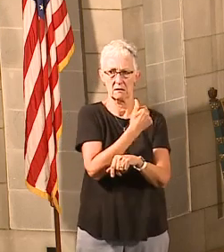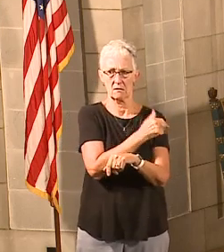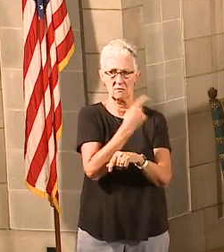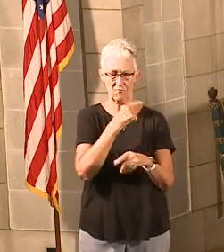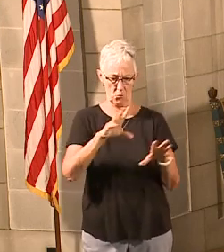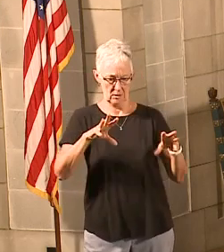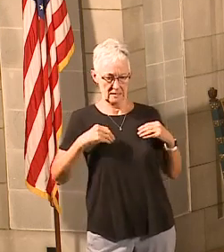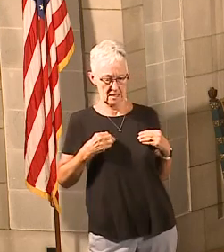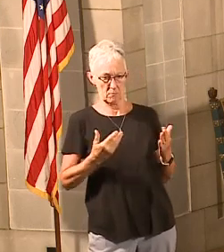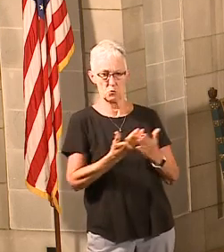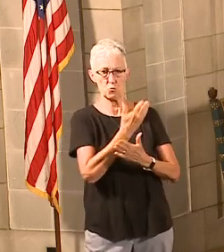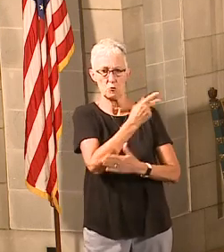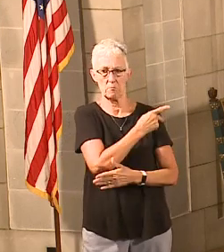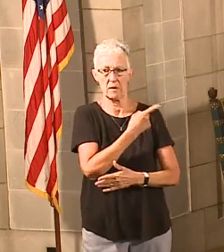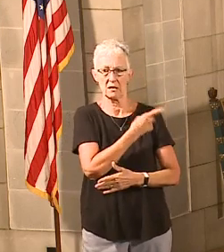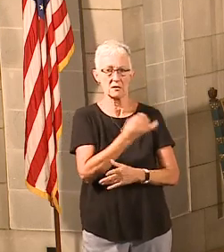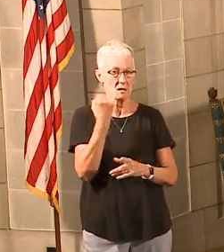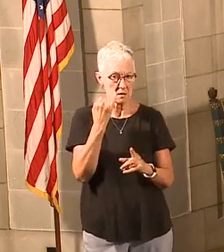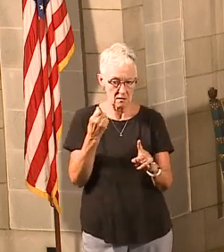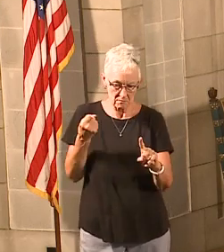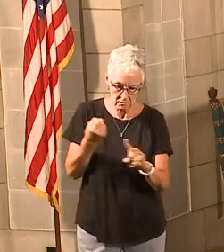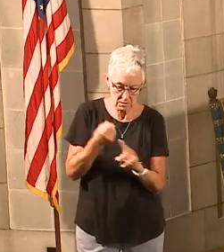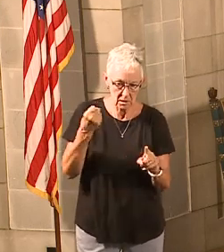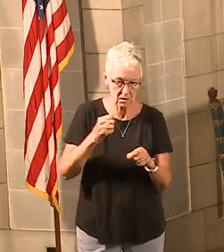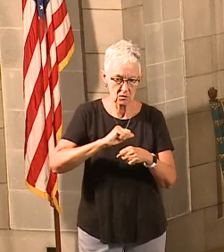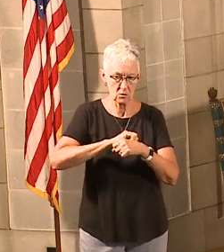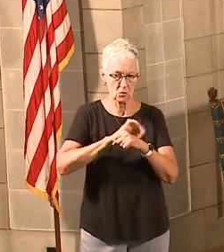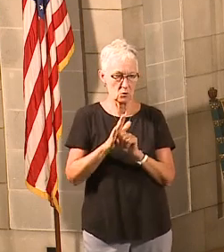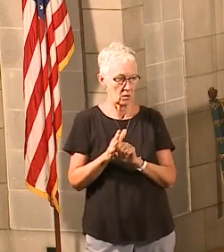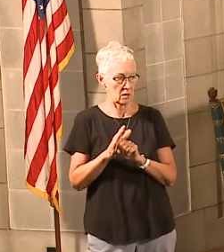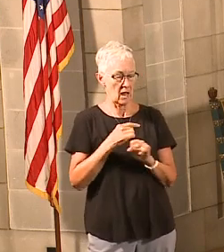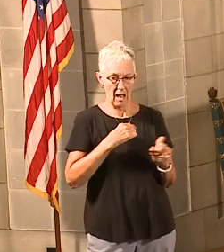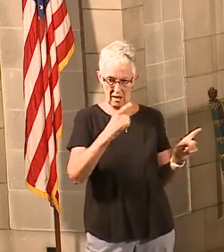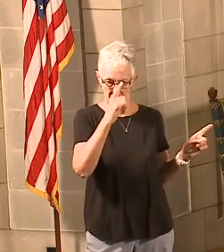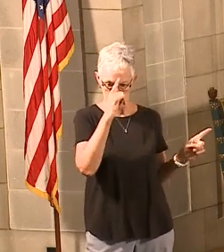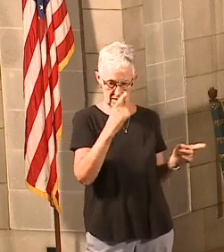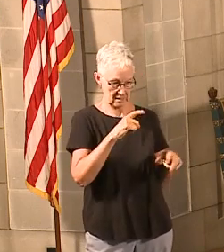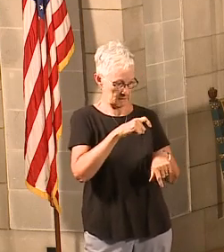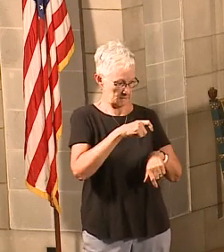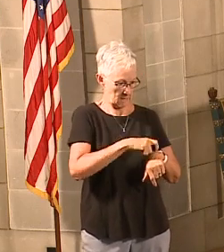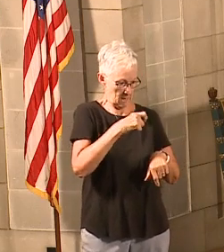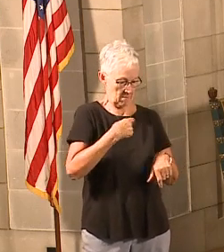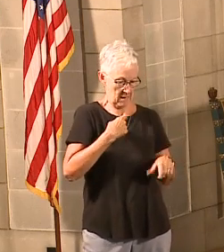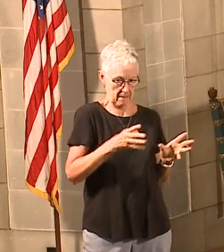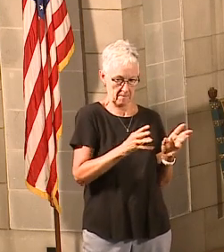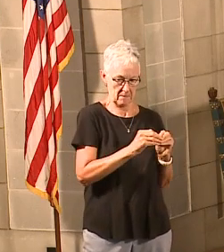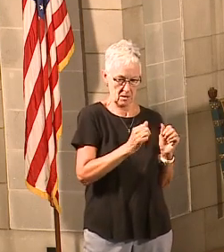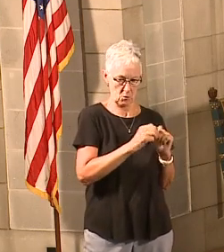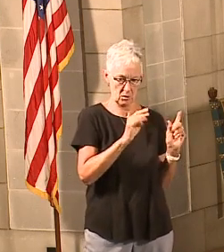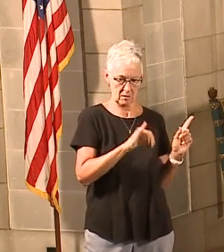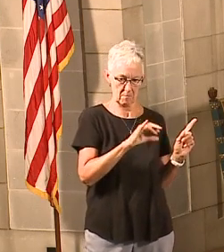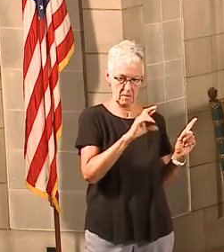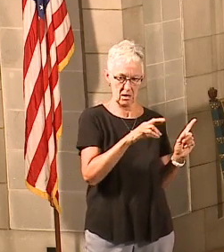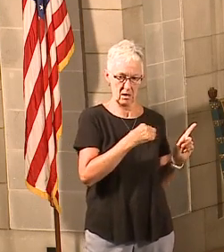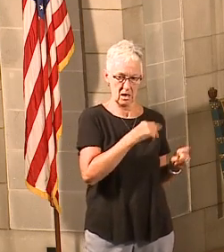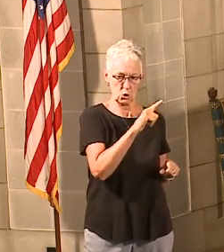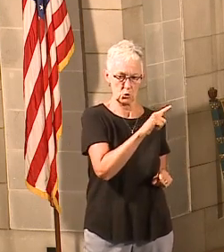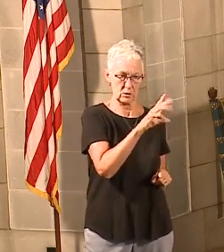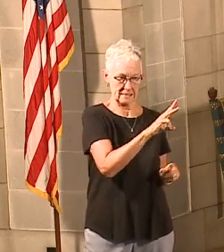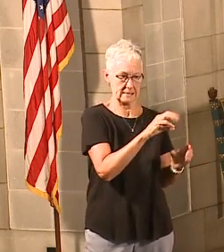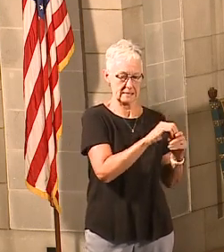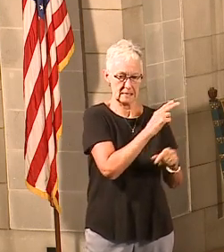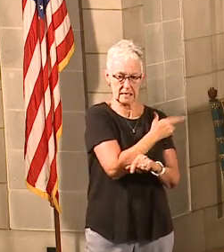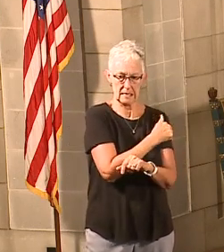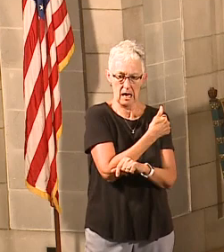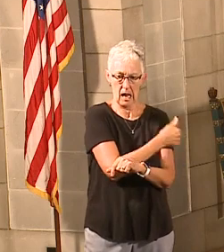having the conversations, there were 26 people in hospital beds out of 378 total hospital beds